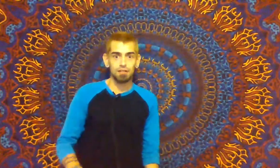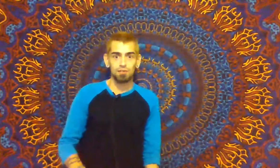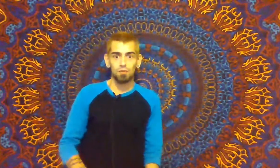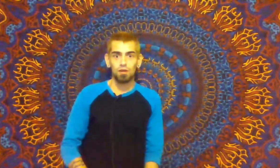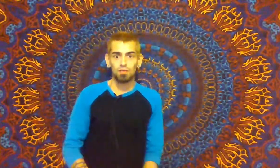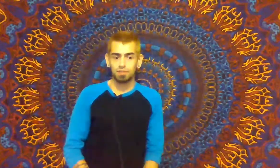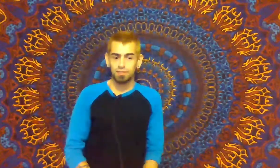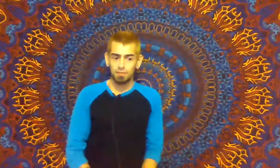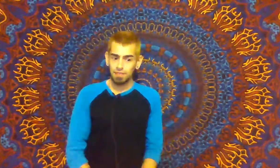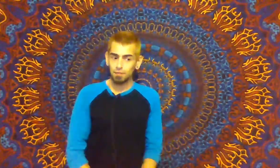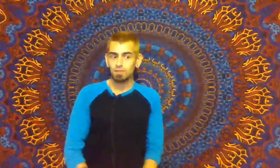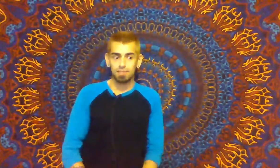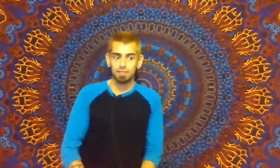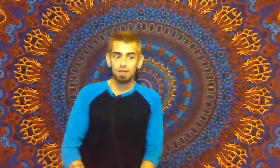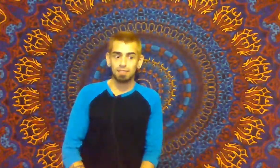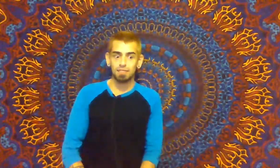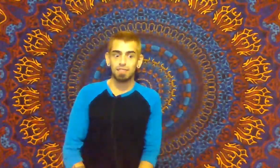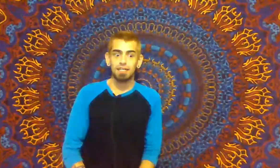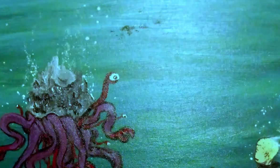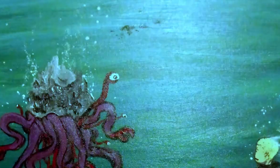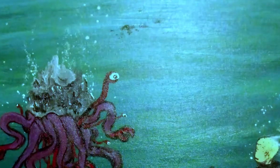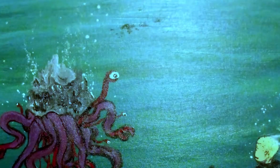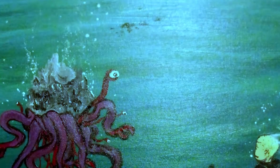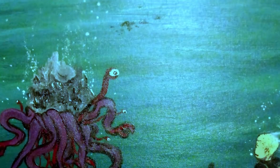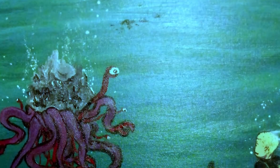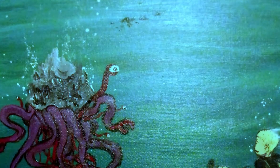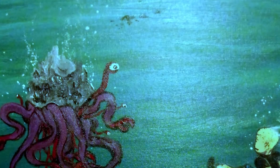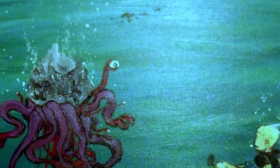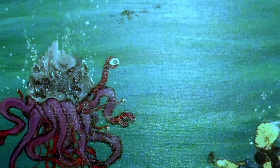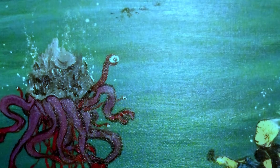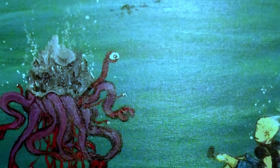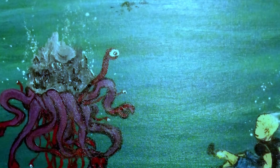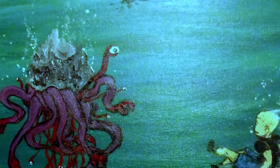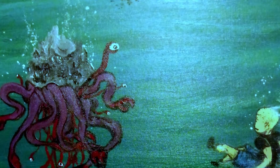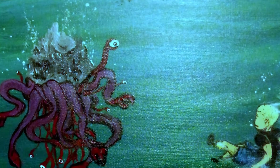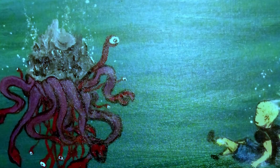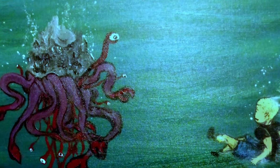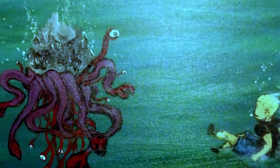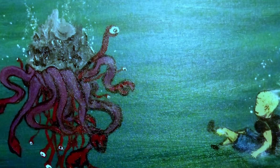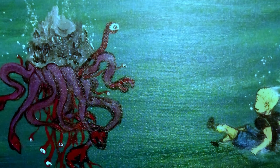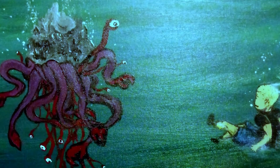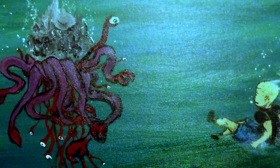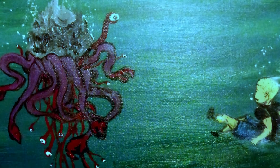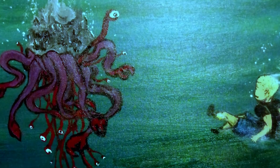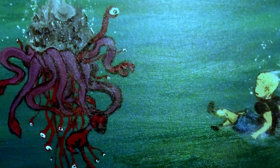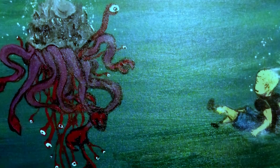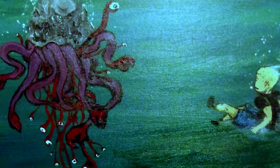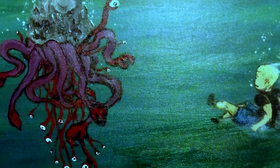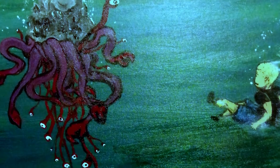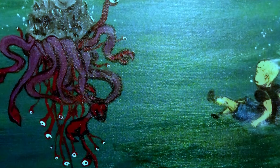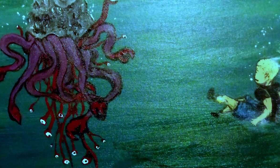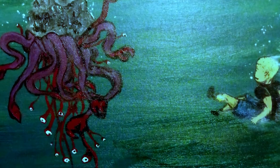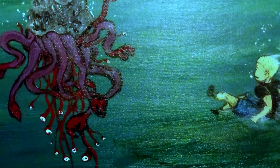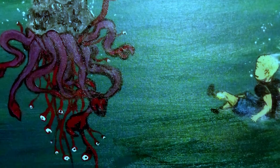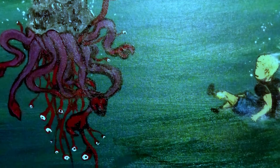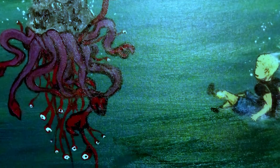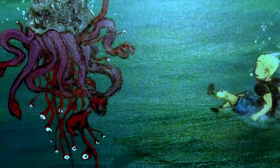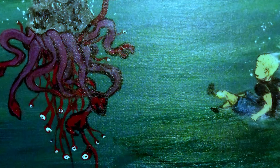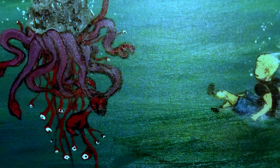the water there's something he wasn't expecting. There's this giant creature with tentacles, with claws at the end of them, and on